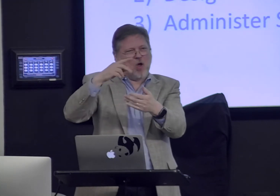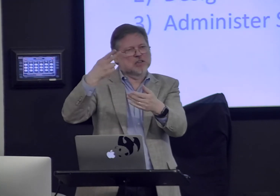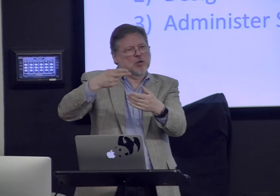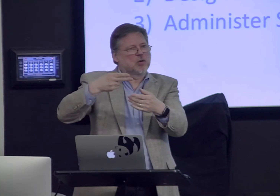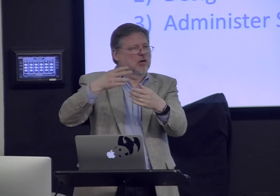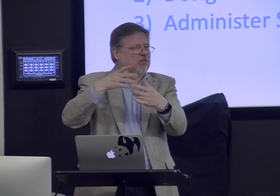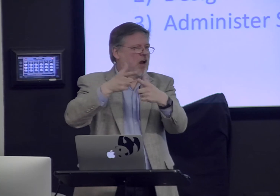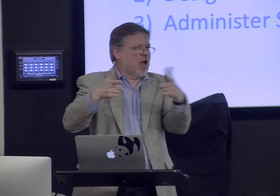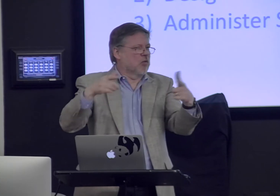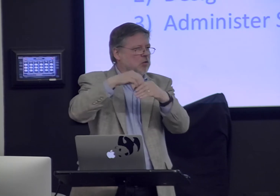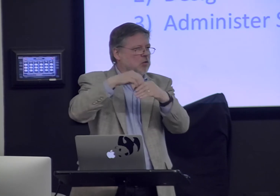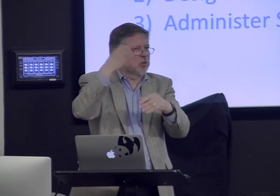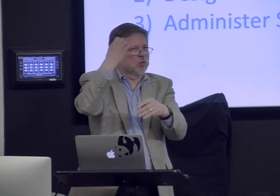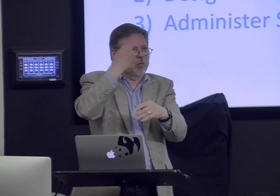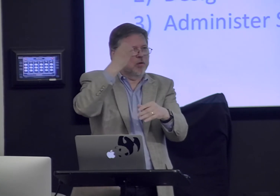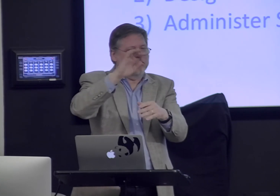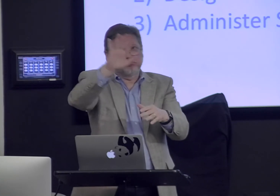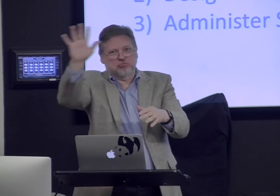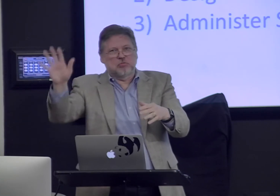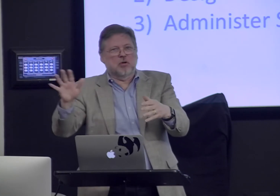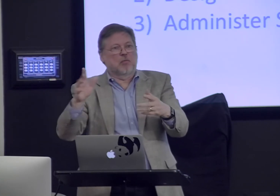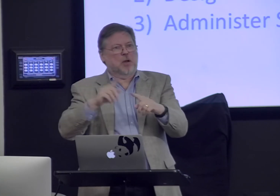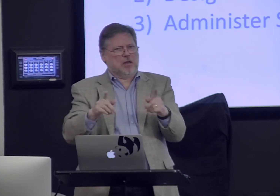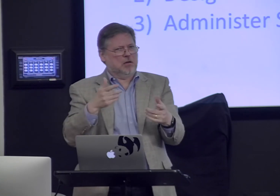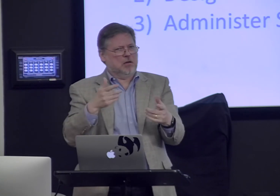the typology of spoken languages in Europe.